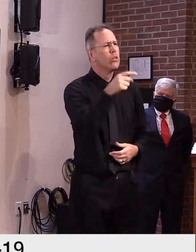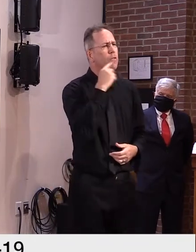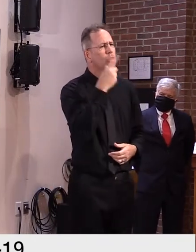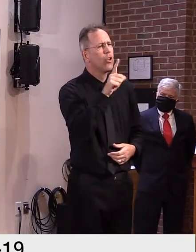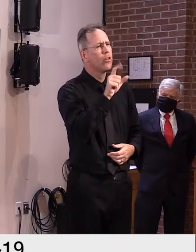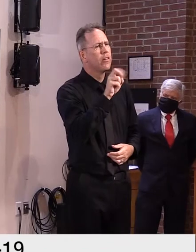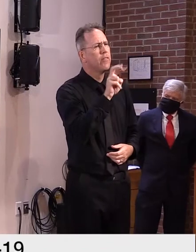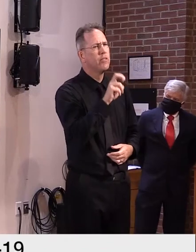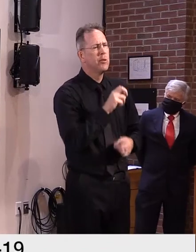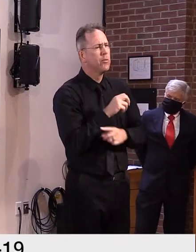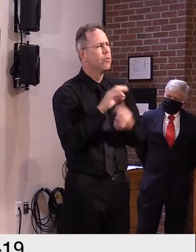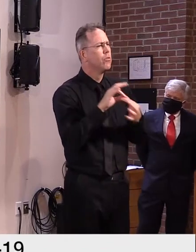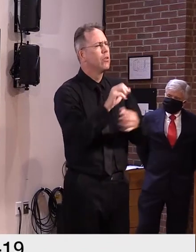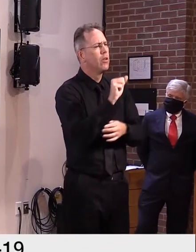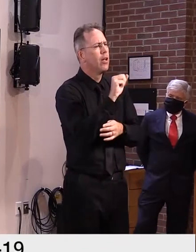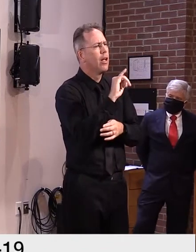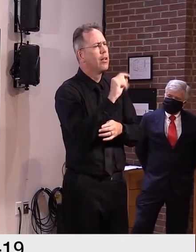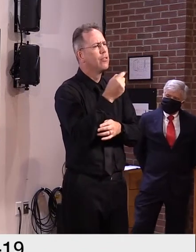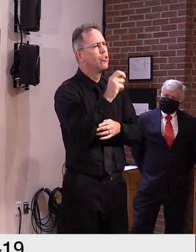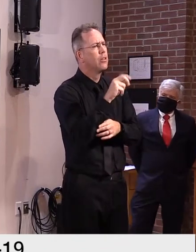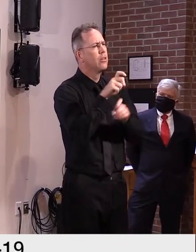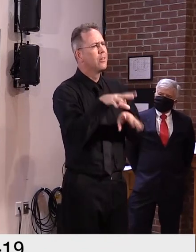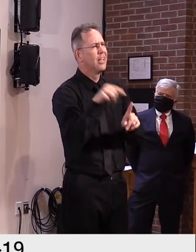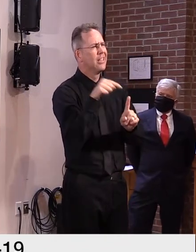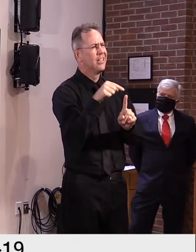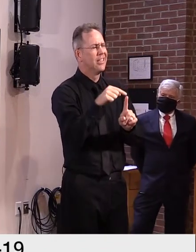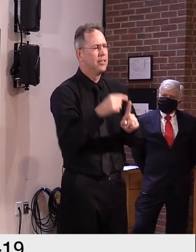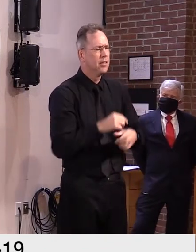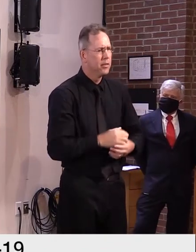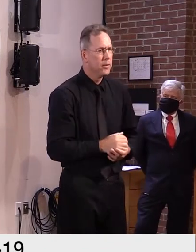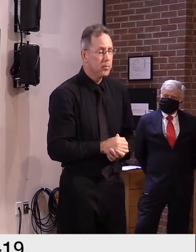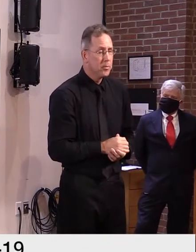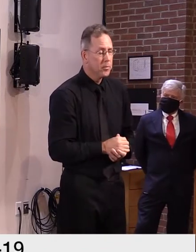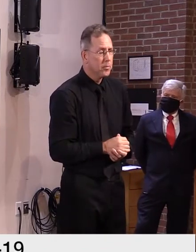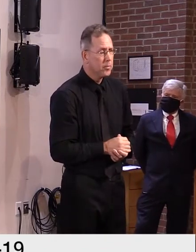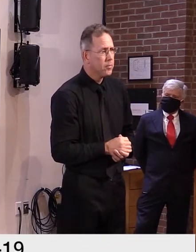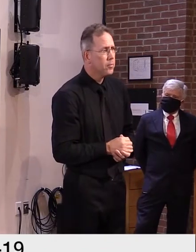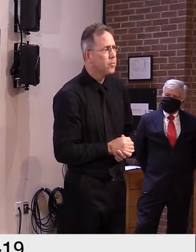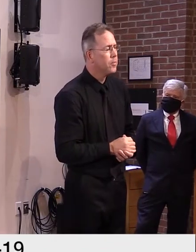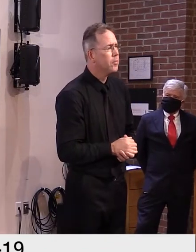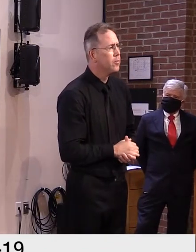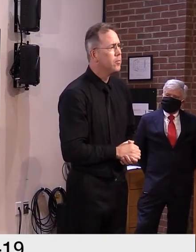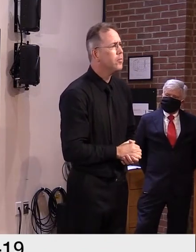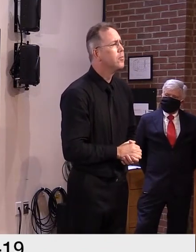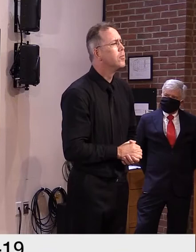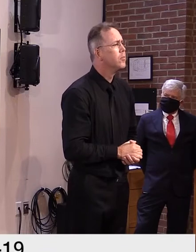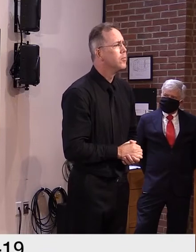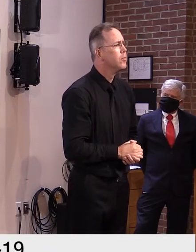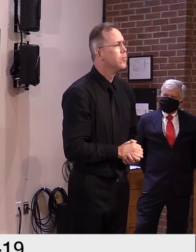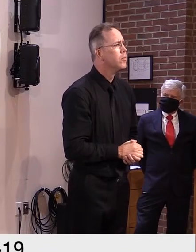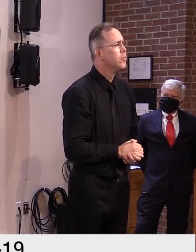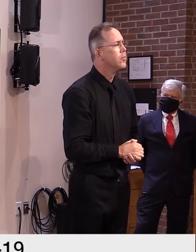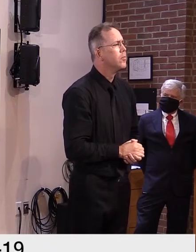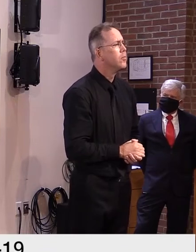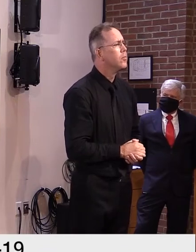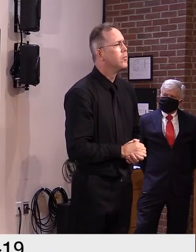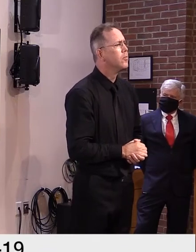Have at this point any antigen tests actually been distributed or used in